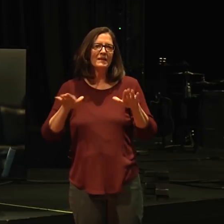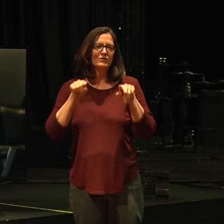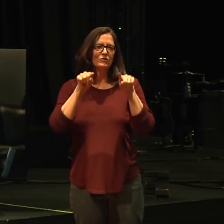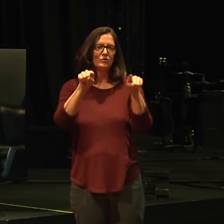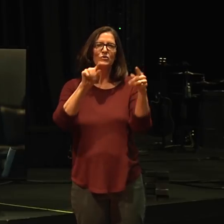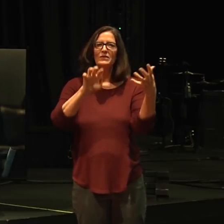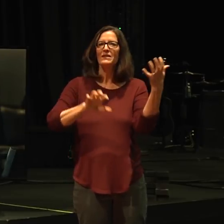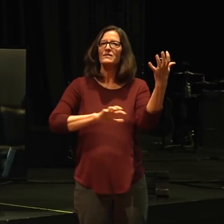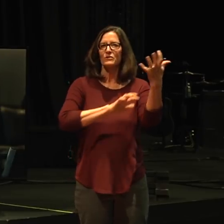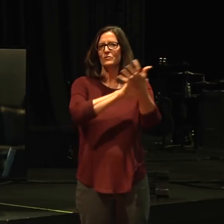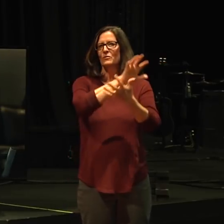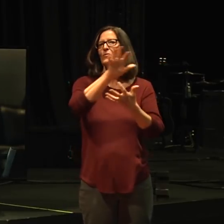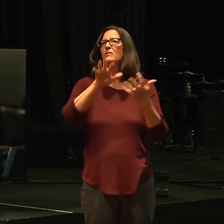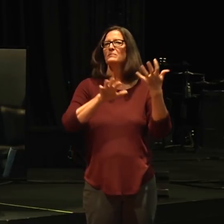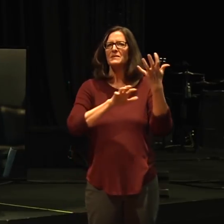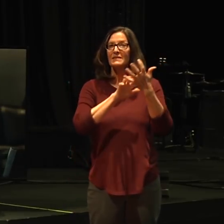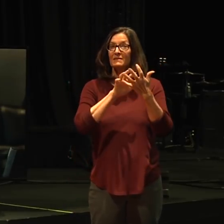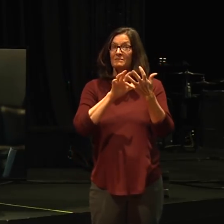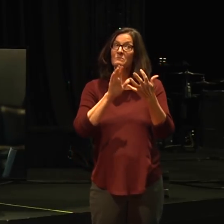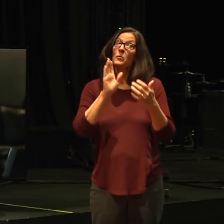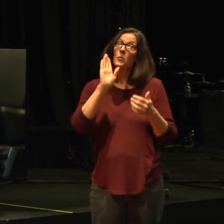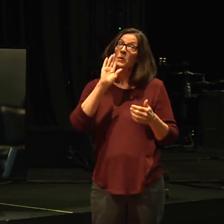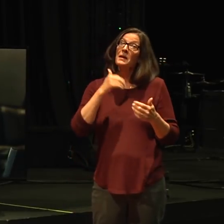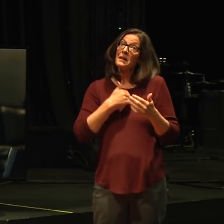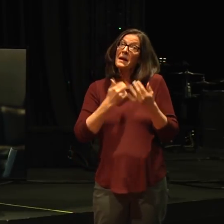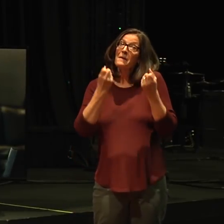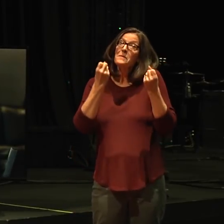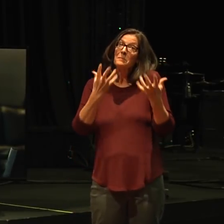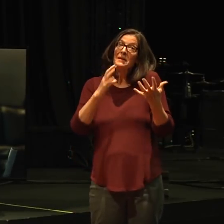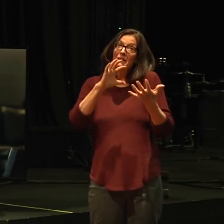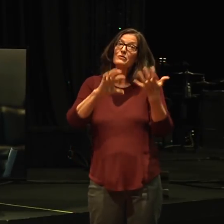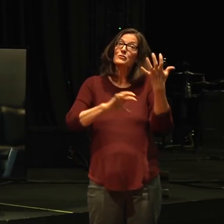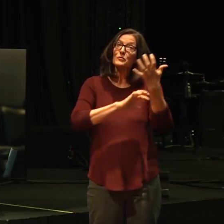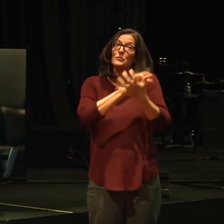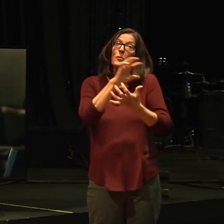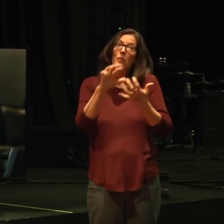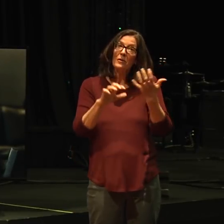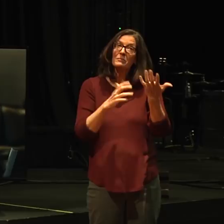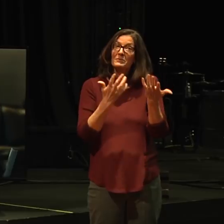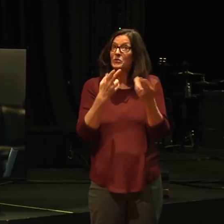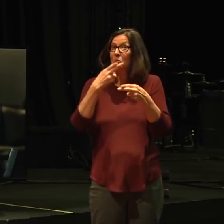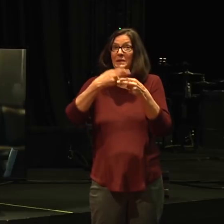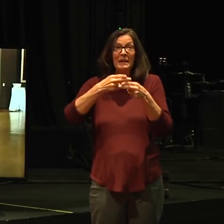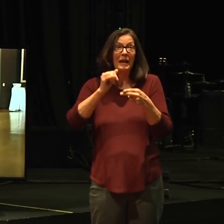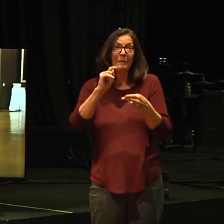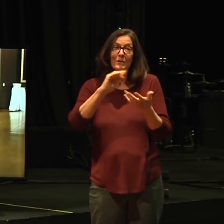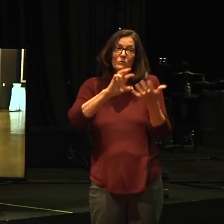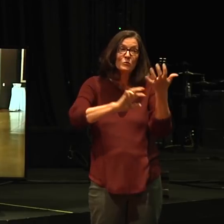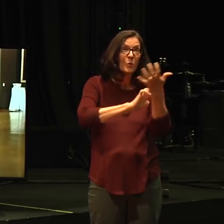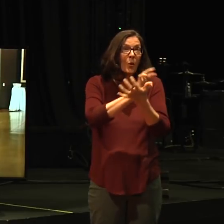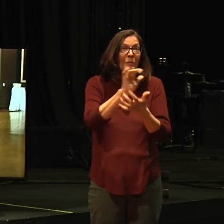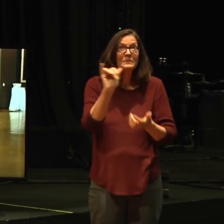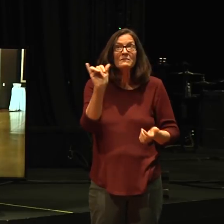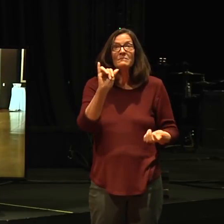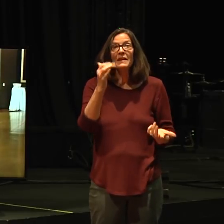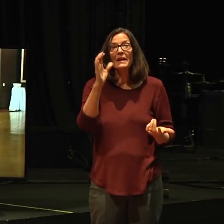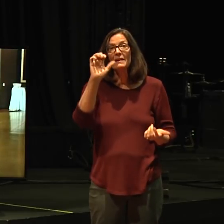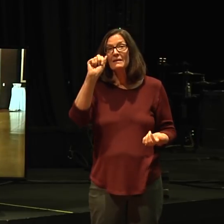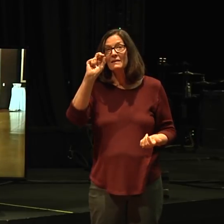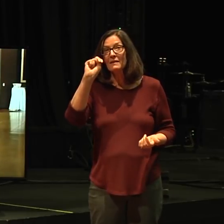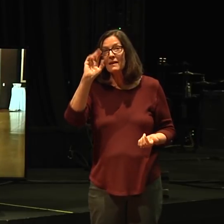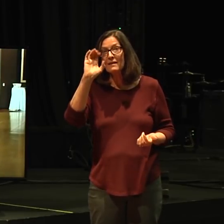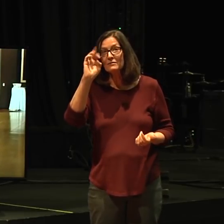ever face, and there will be many of them. You name it, storms, cancer, car